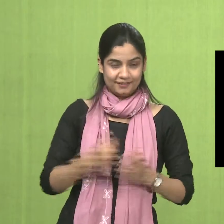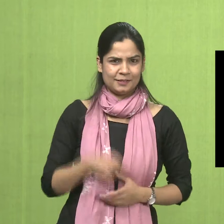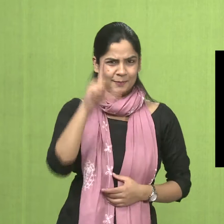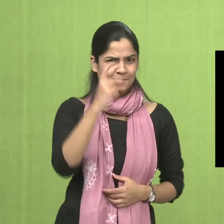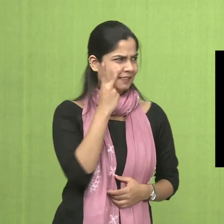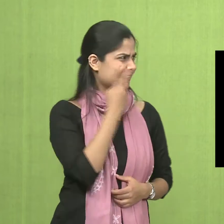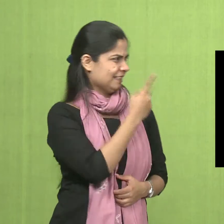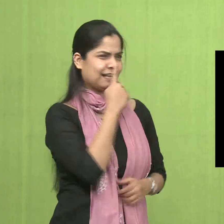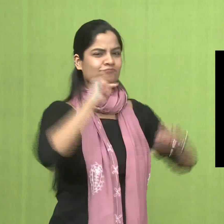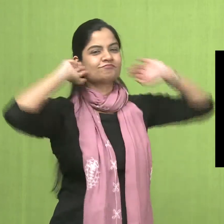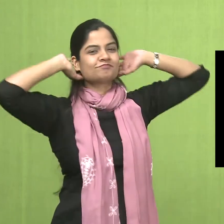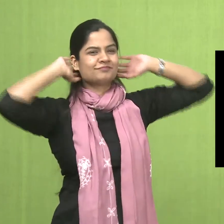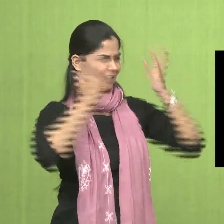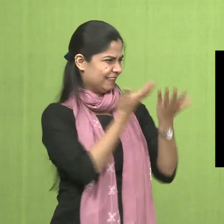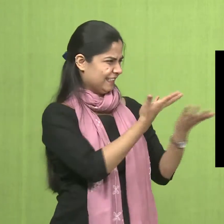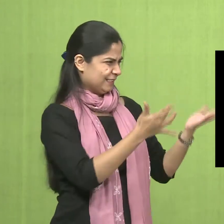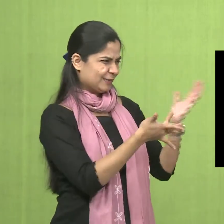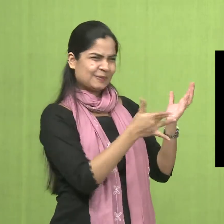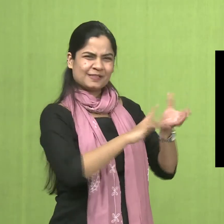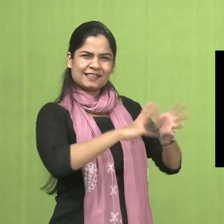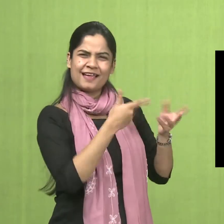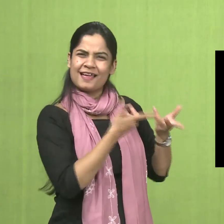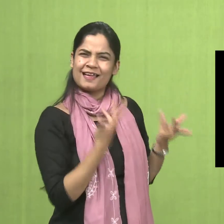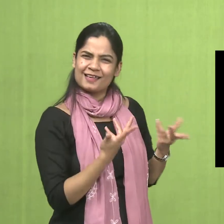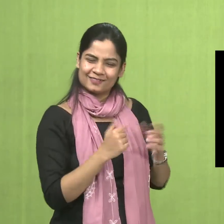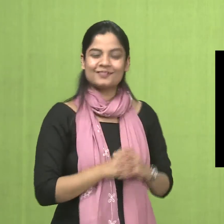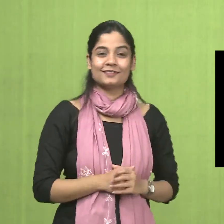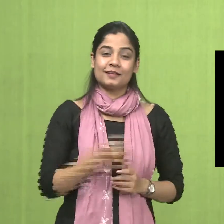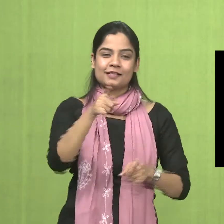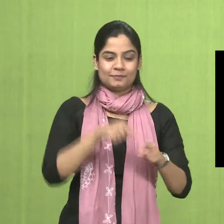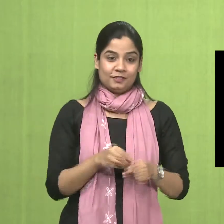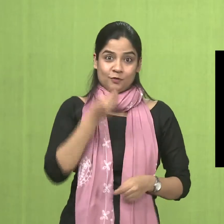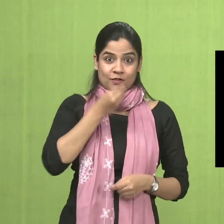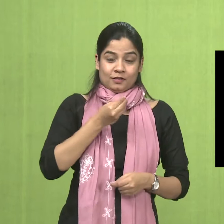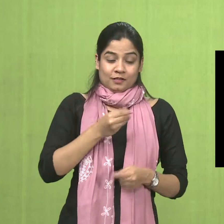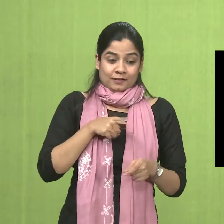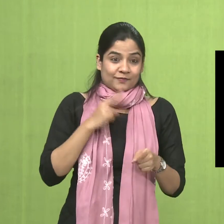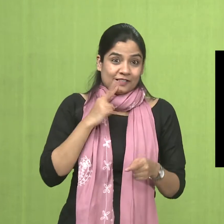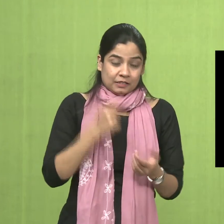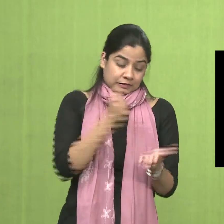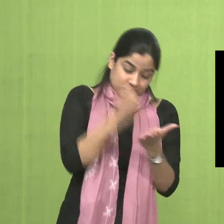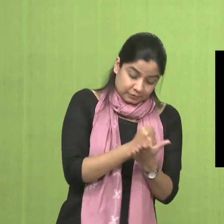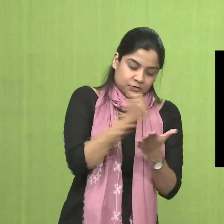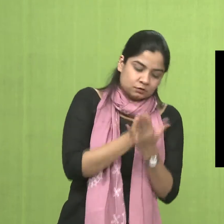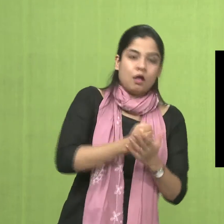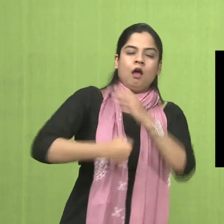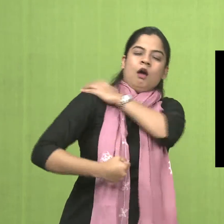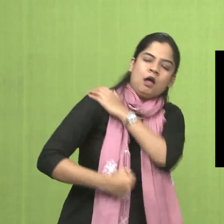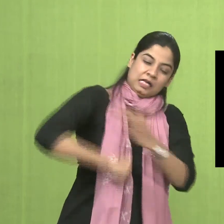Second is using labor saving devices. As you can see, the lady is resting in the picture. For example,